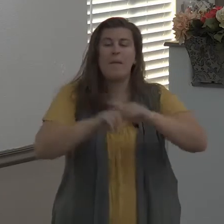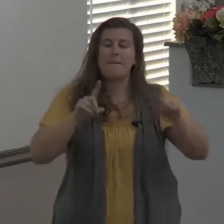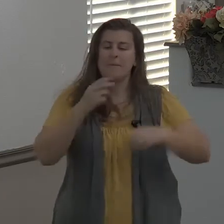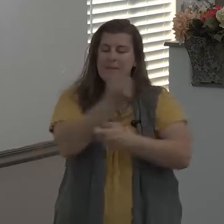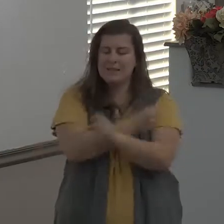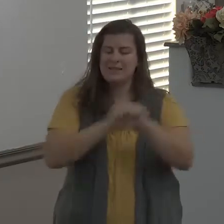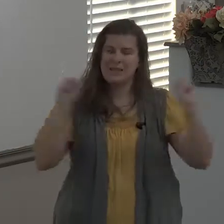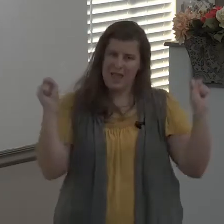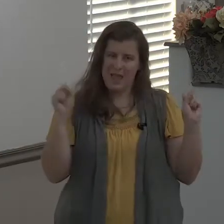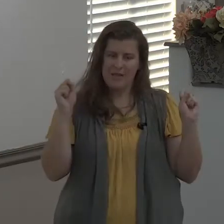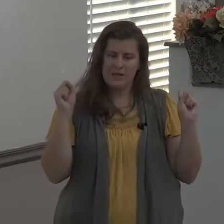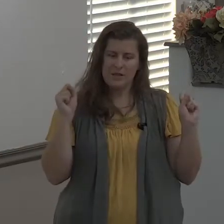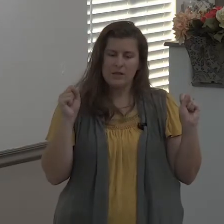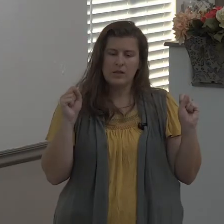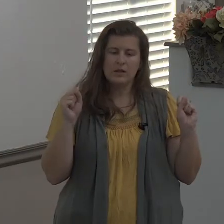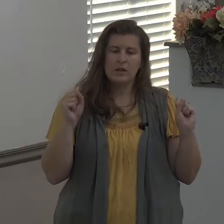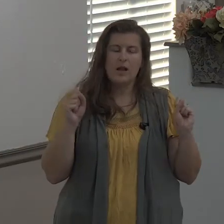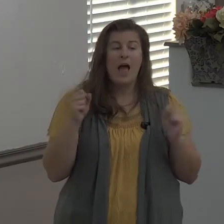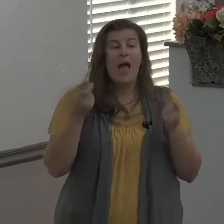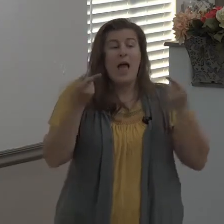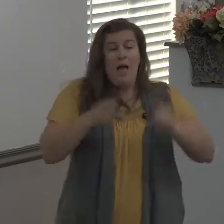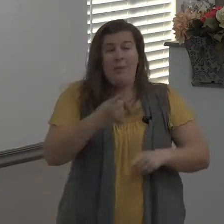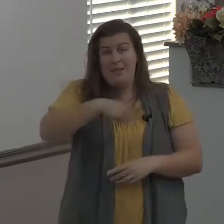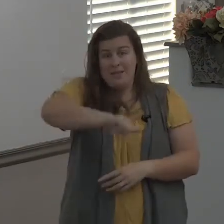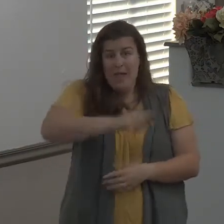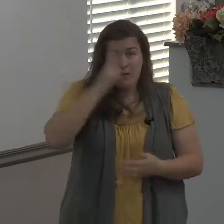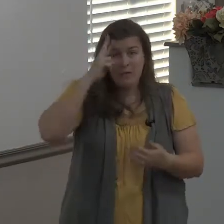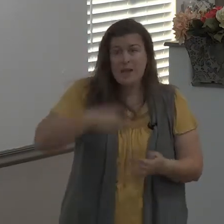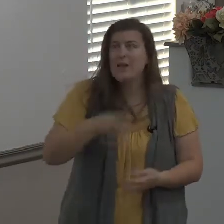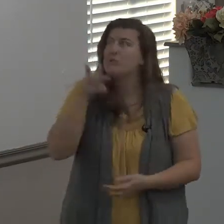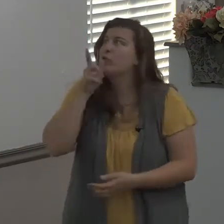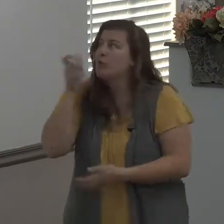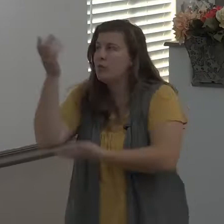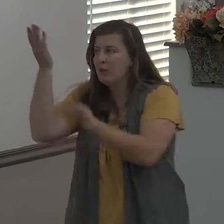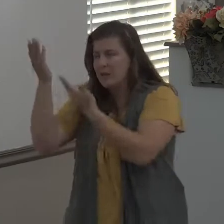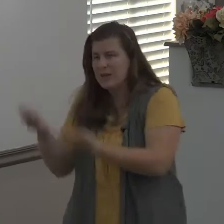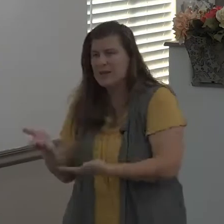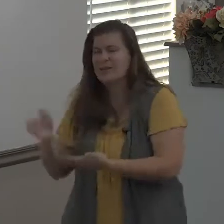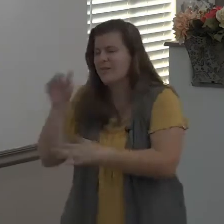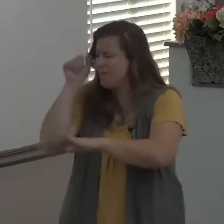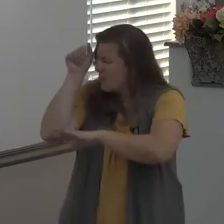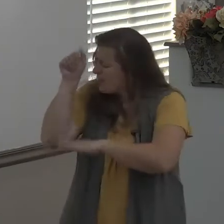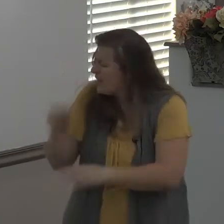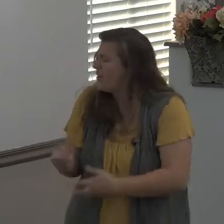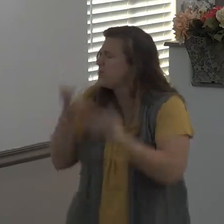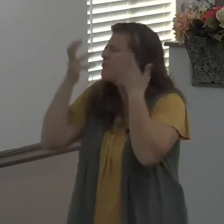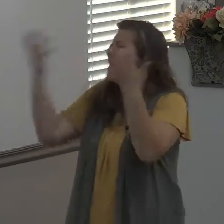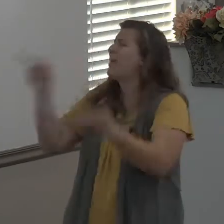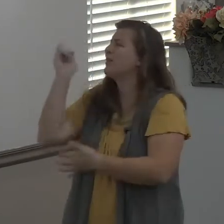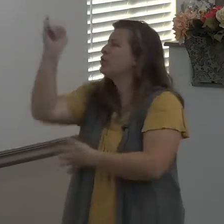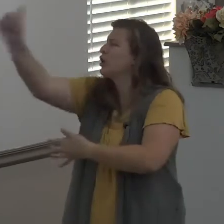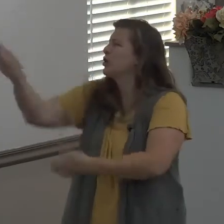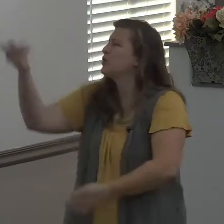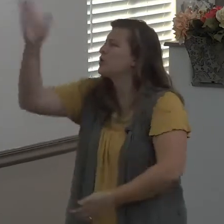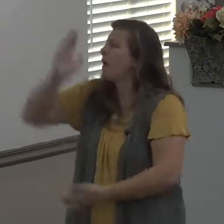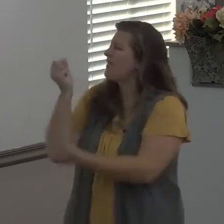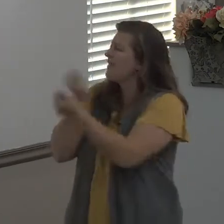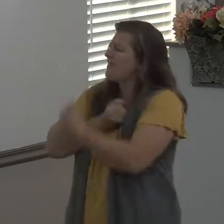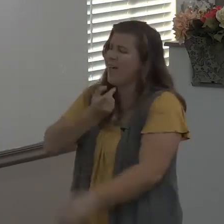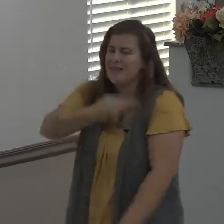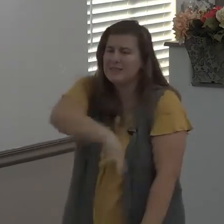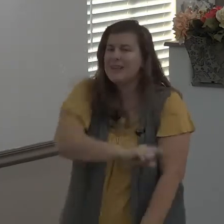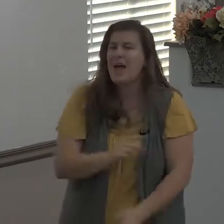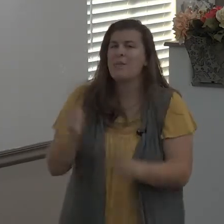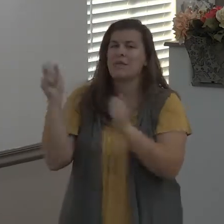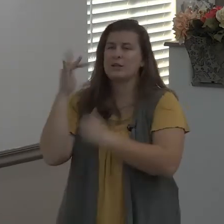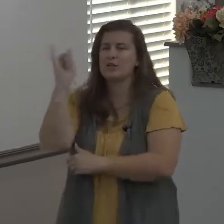Jesus didn't come to condemn, He came to save. He didn't come to condemn, but to redeem. And when they realize that, and they realize who Jesus is, and they